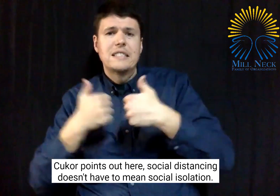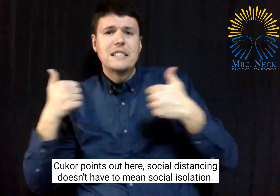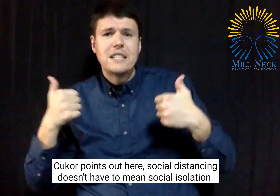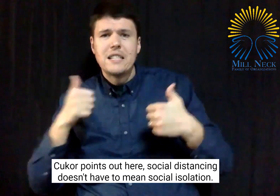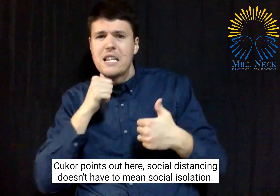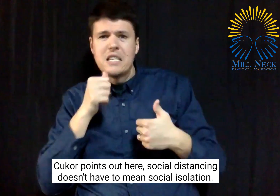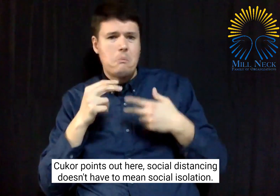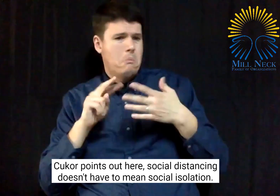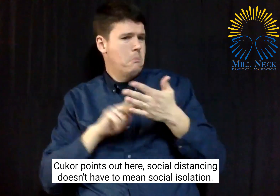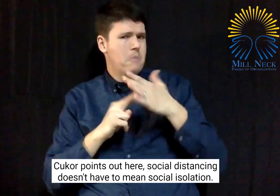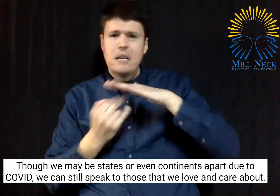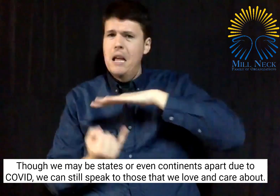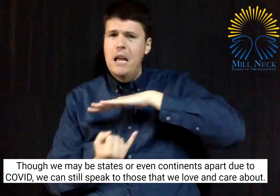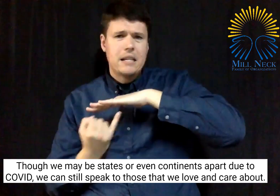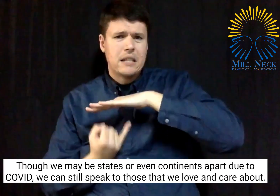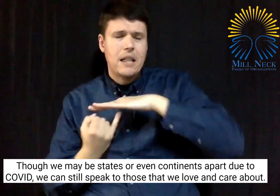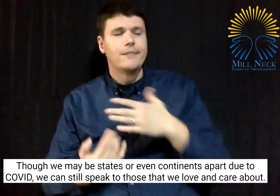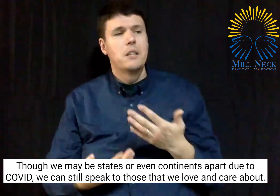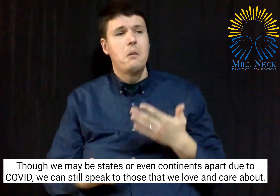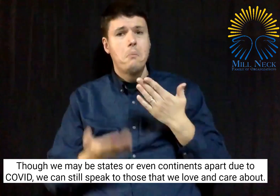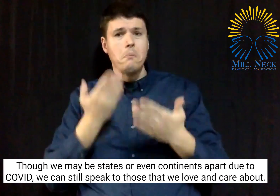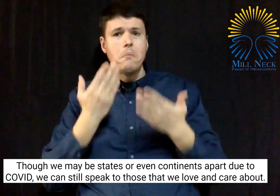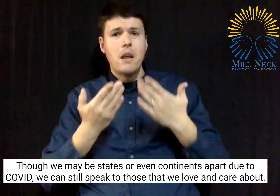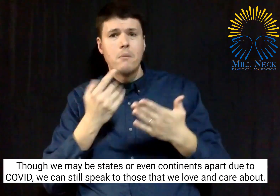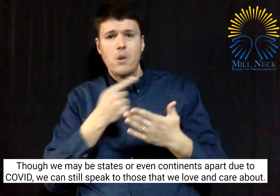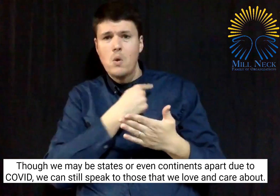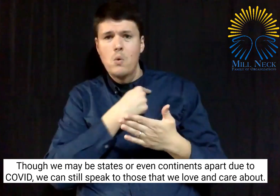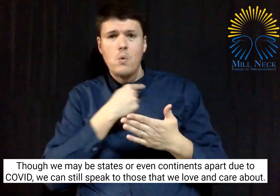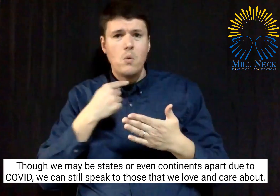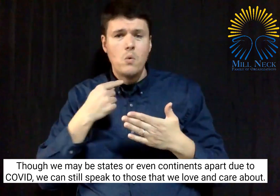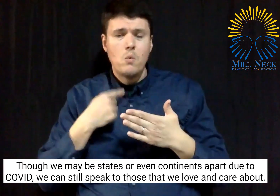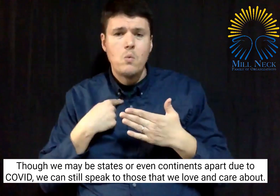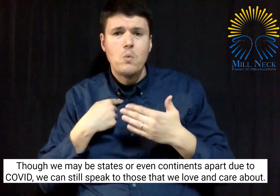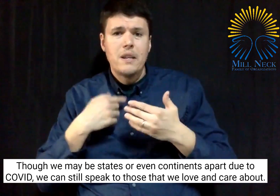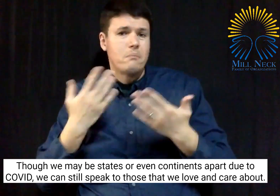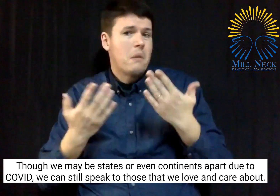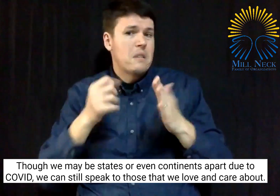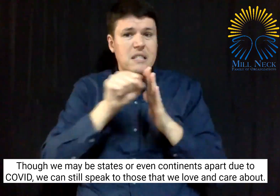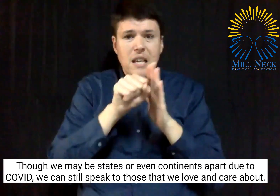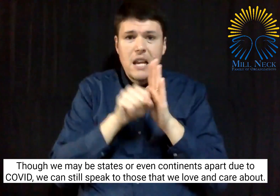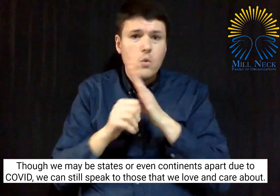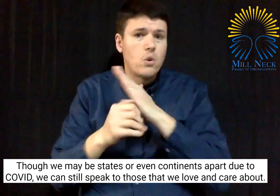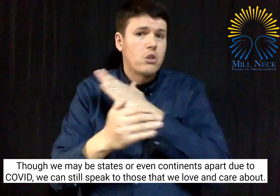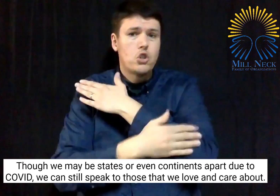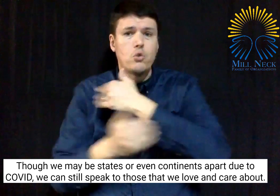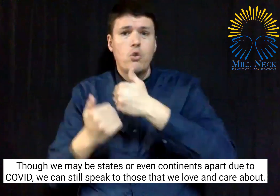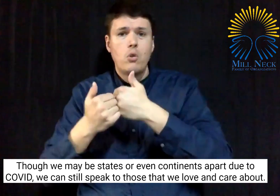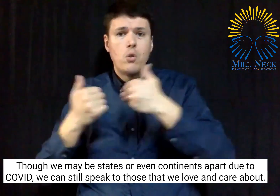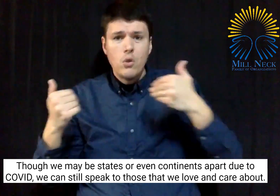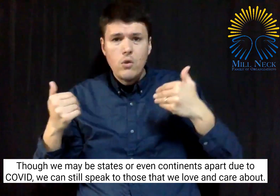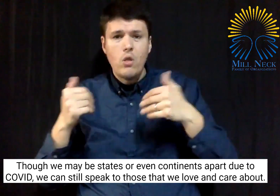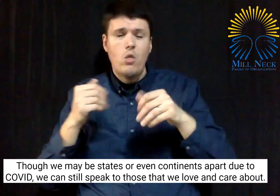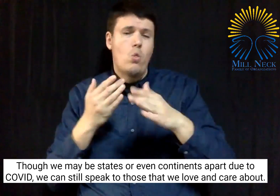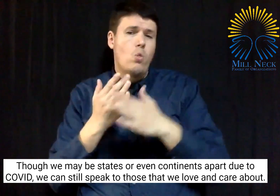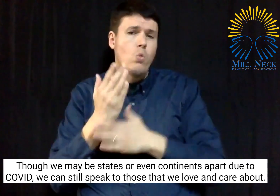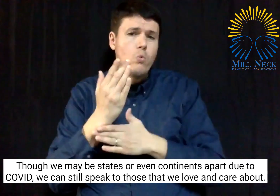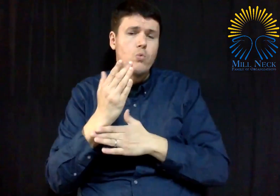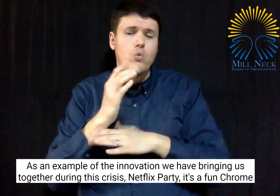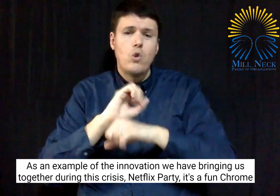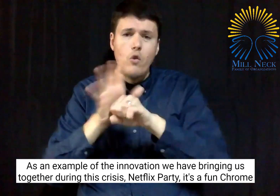social isolation. Though we may be states or even continents apart due to COVID, we can still speak to those that we love and care about. As an